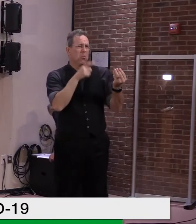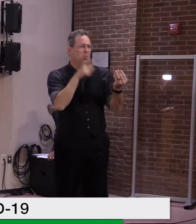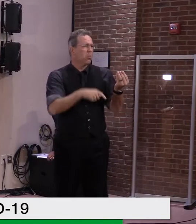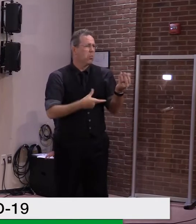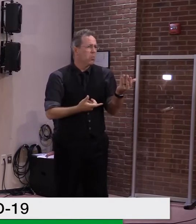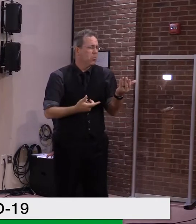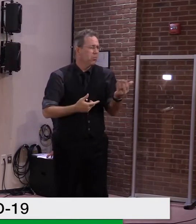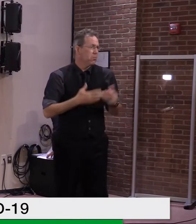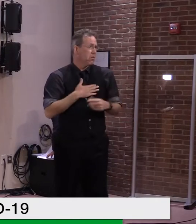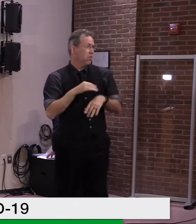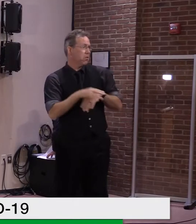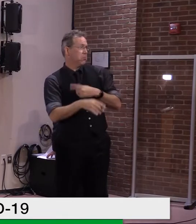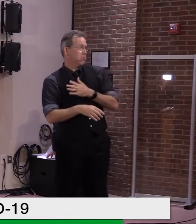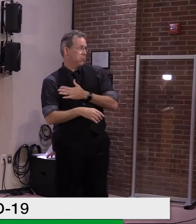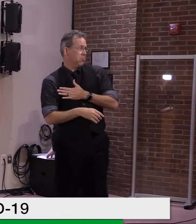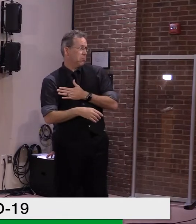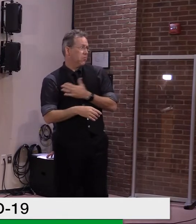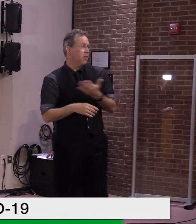our attorneys